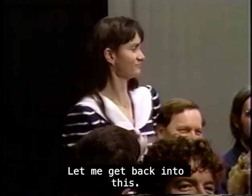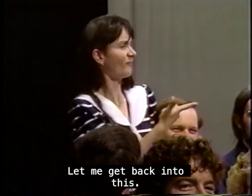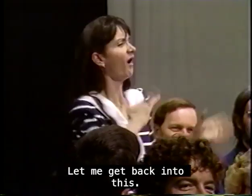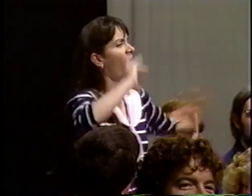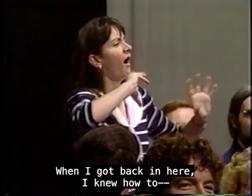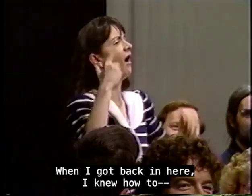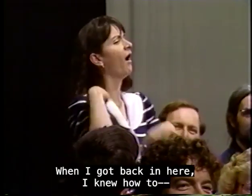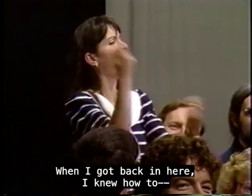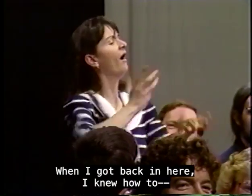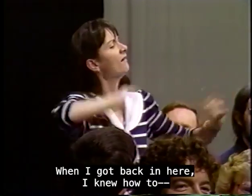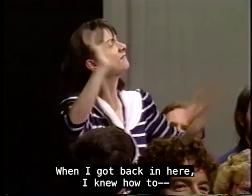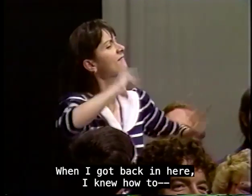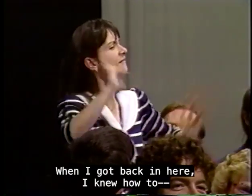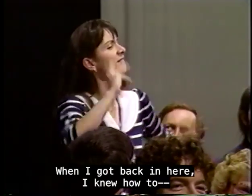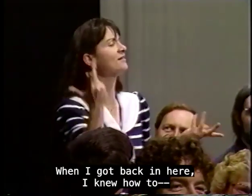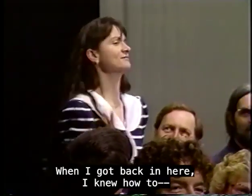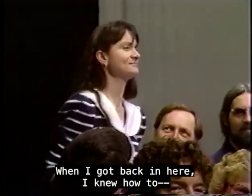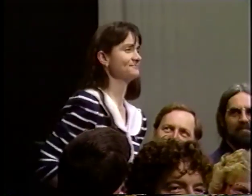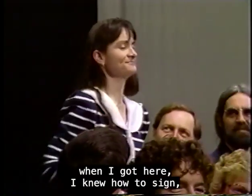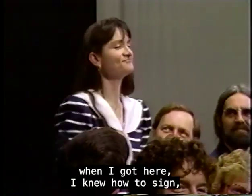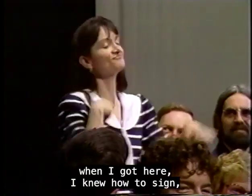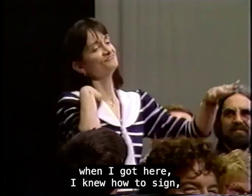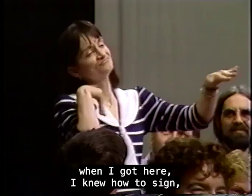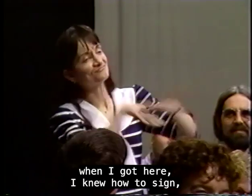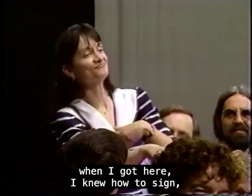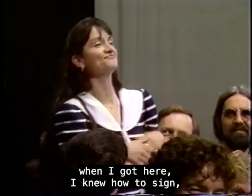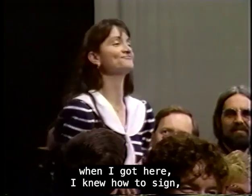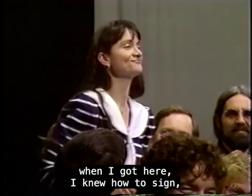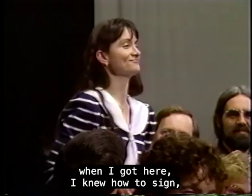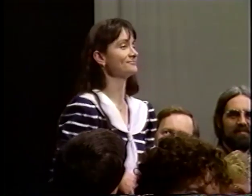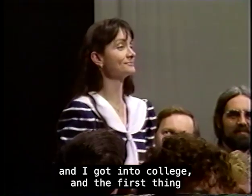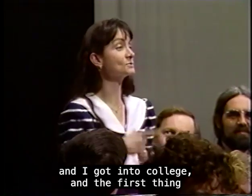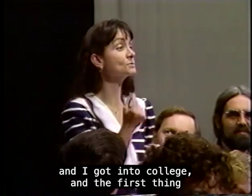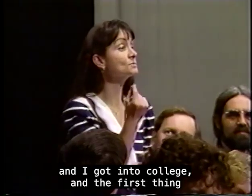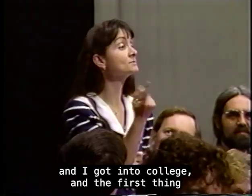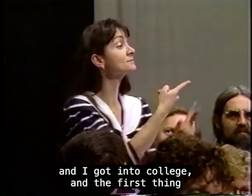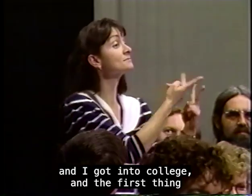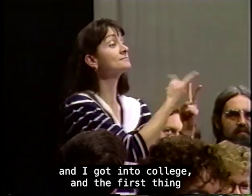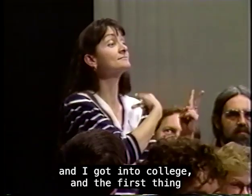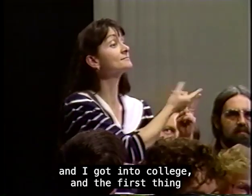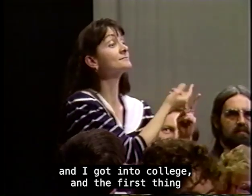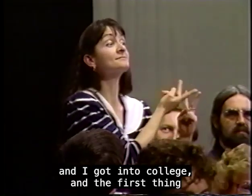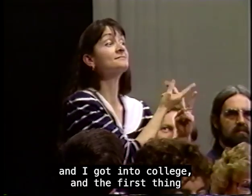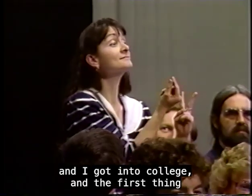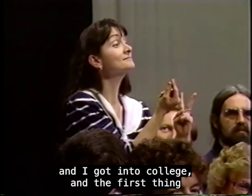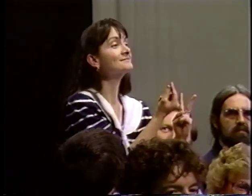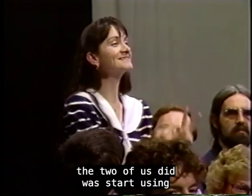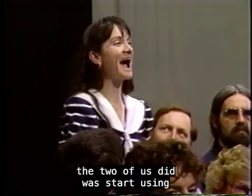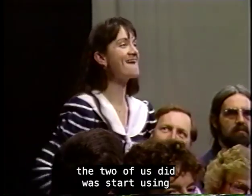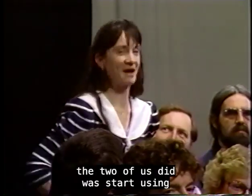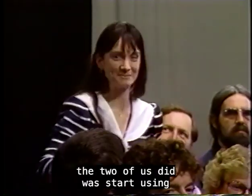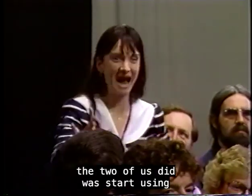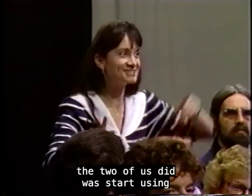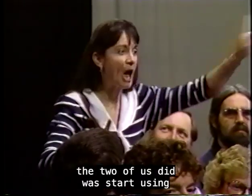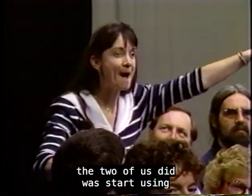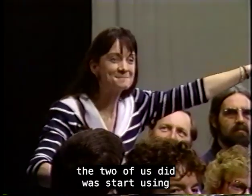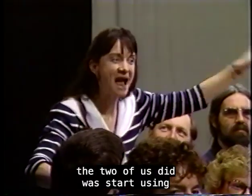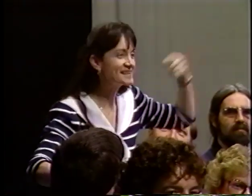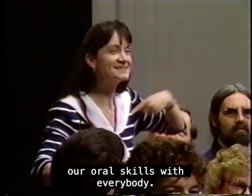this. When I got back in here, I knew how to, when I got here, I knew how to sign, and I got into college. And the first thing the two of us did was start using our